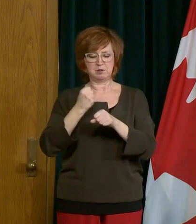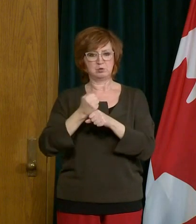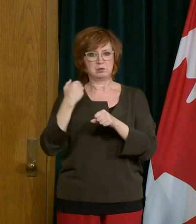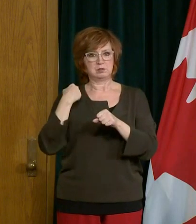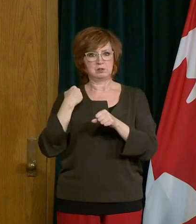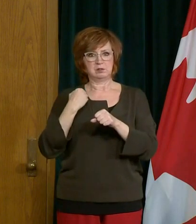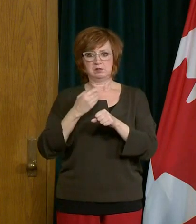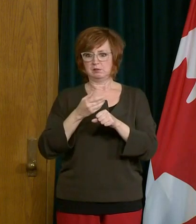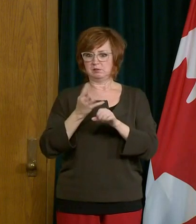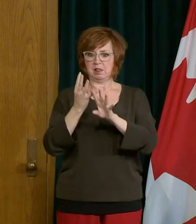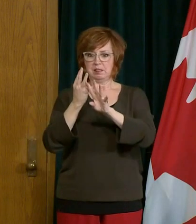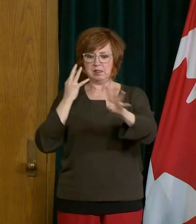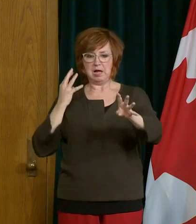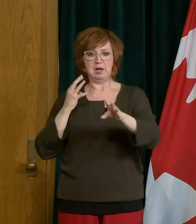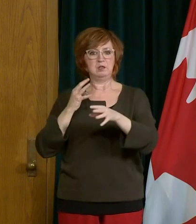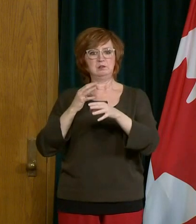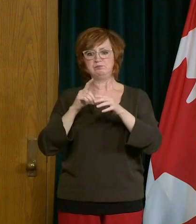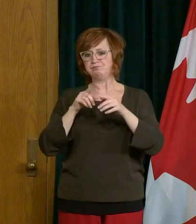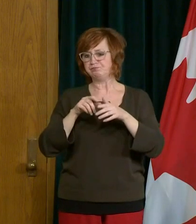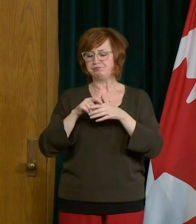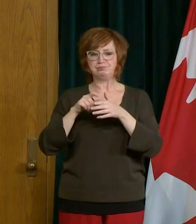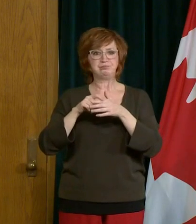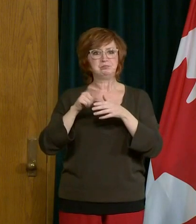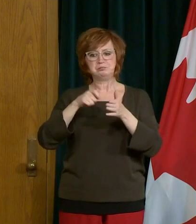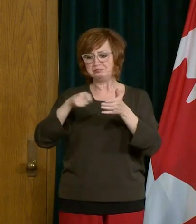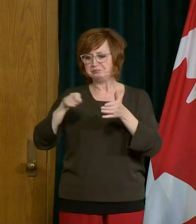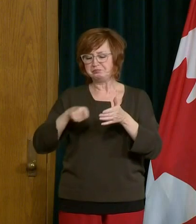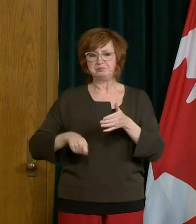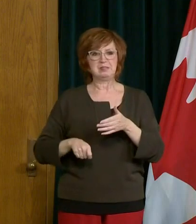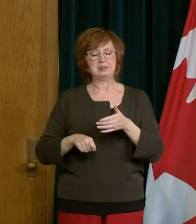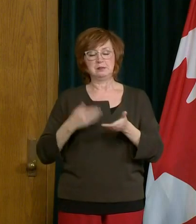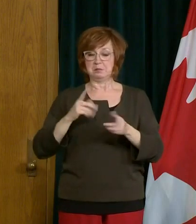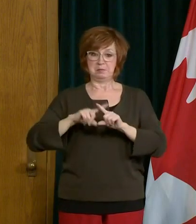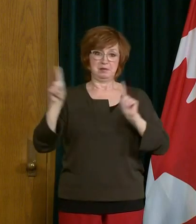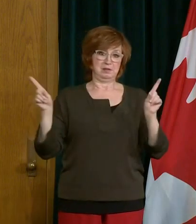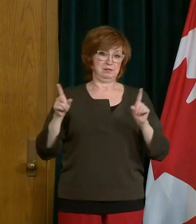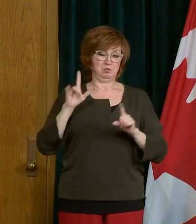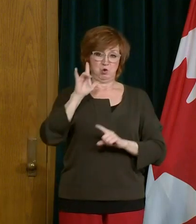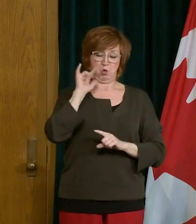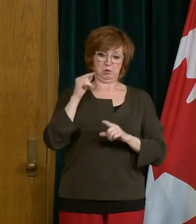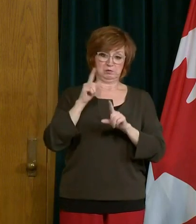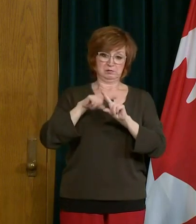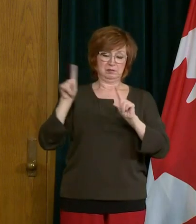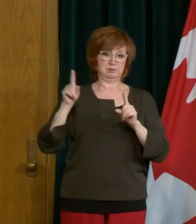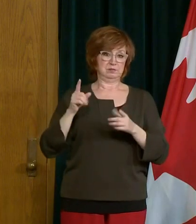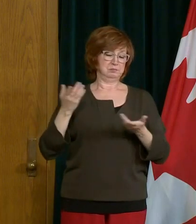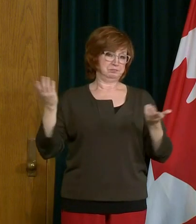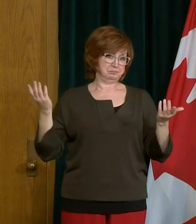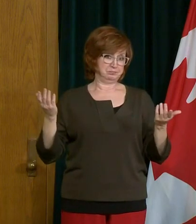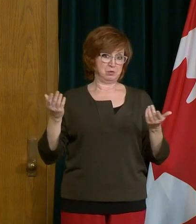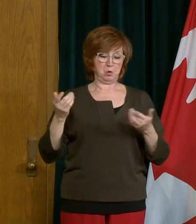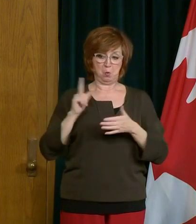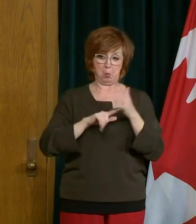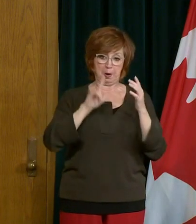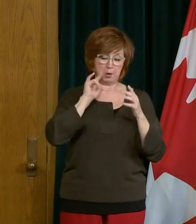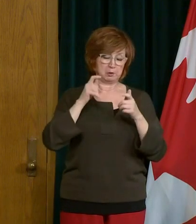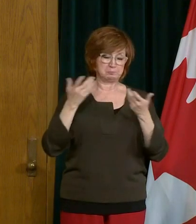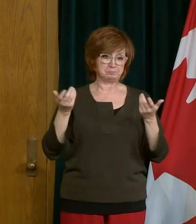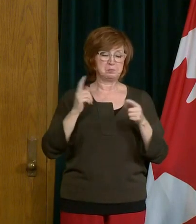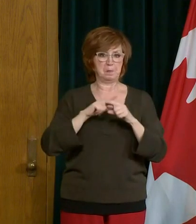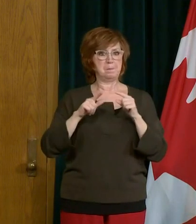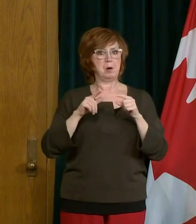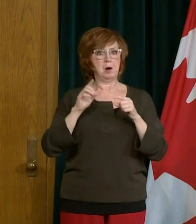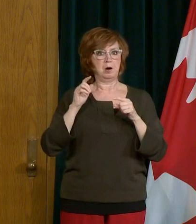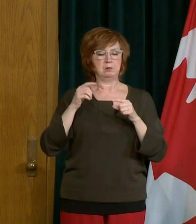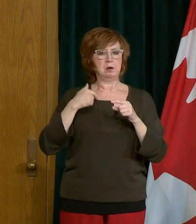So the plan is to go to the polls on October the 26th, and the full expectation is, and I have every confidence that our Chief Electoral Officer